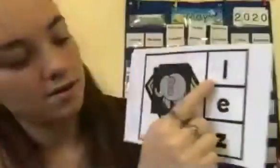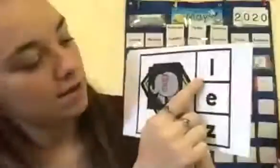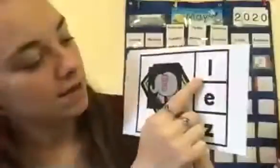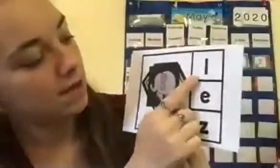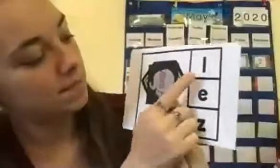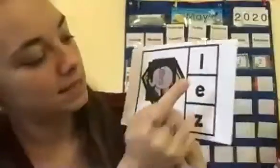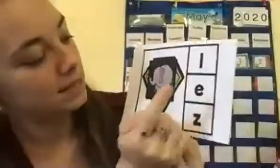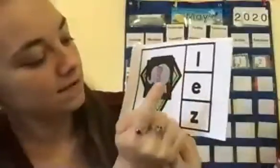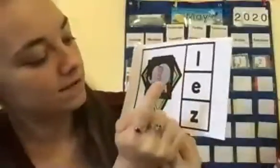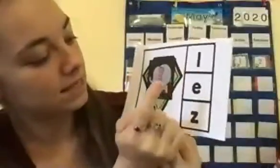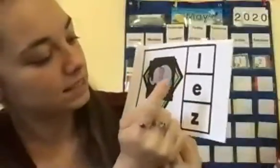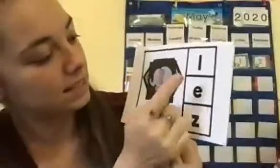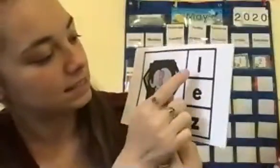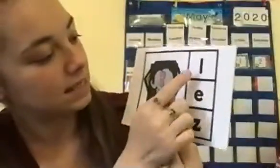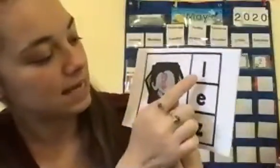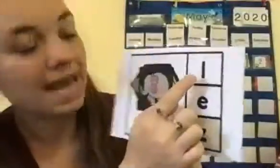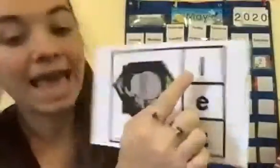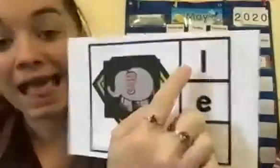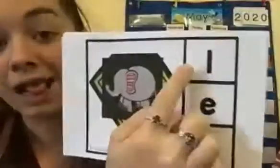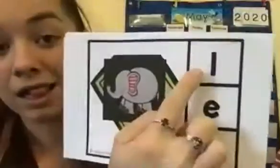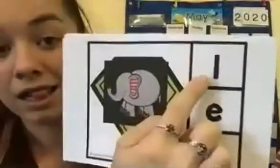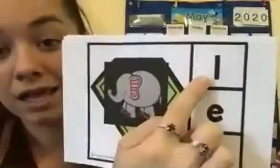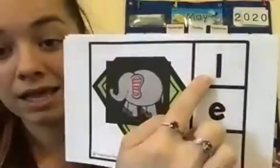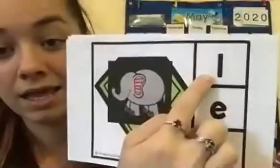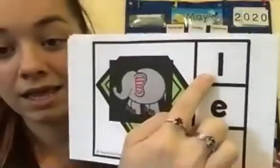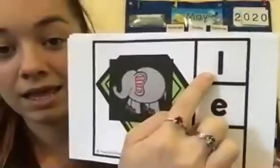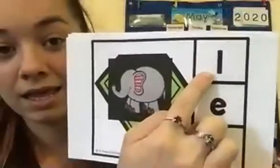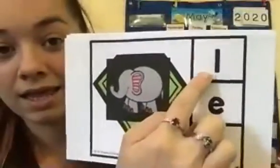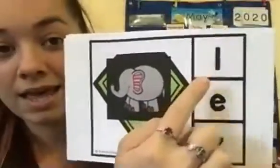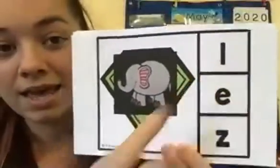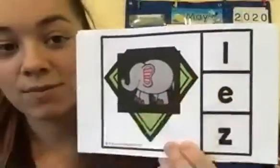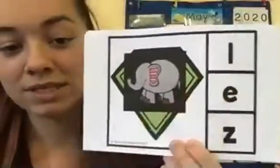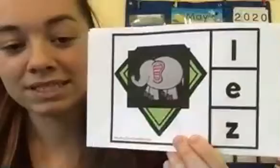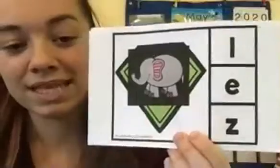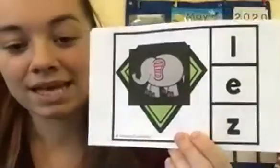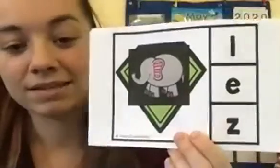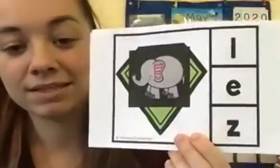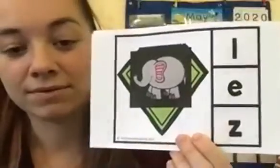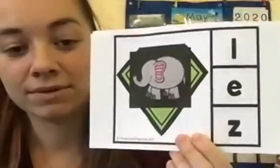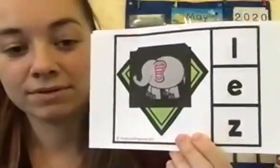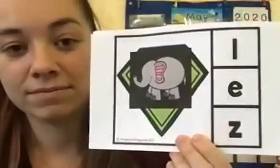I believe this is an L. And what does the L sound